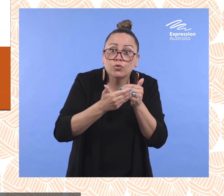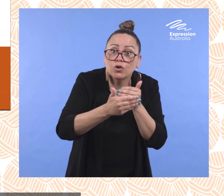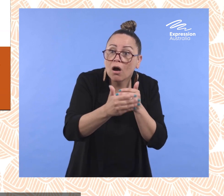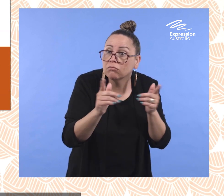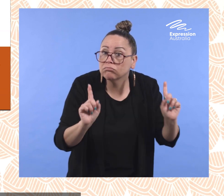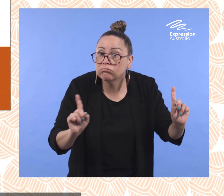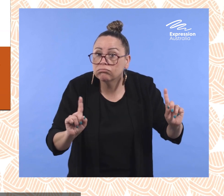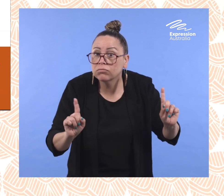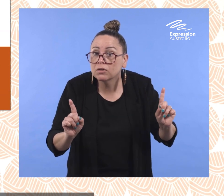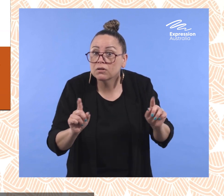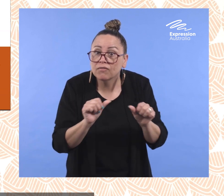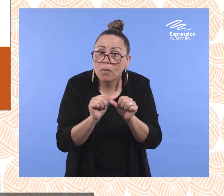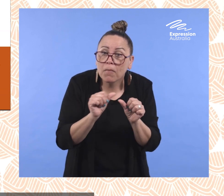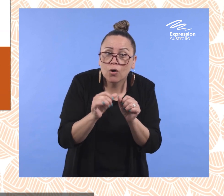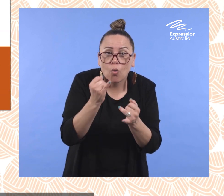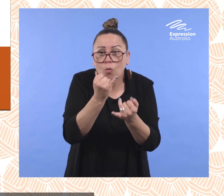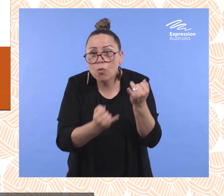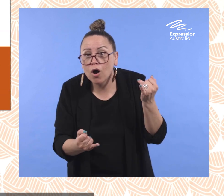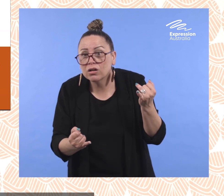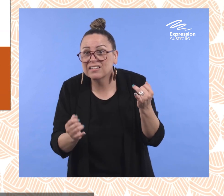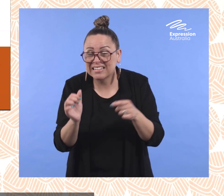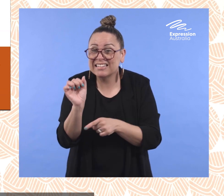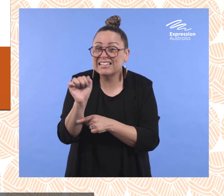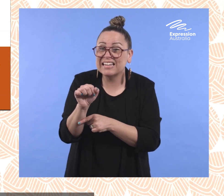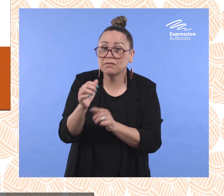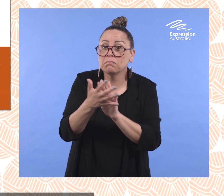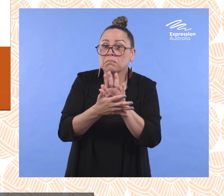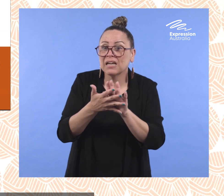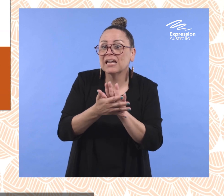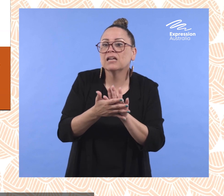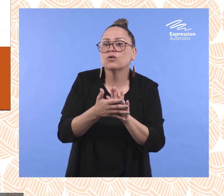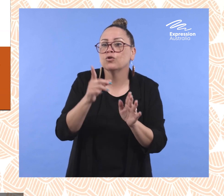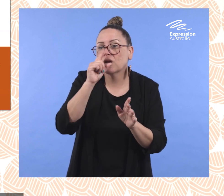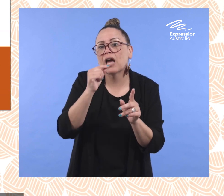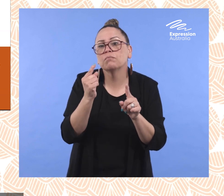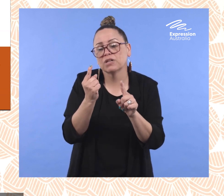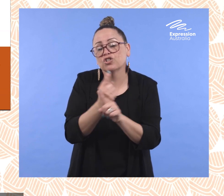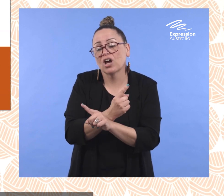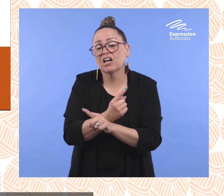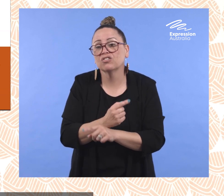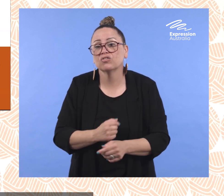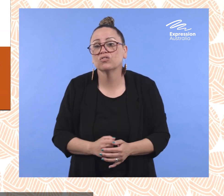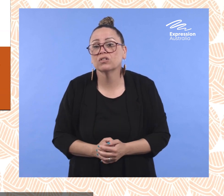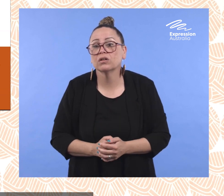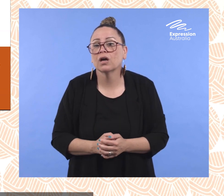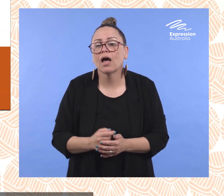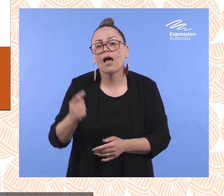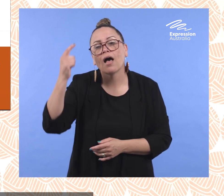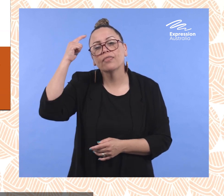worse? Yes, it does mean it could be changed. I mean, I think even in Annabelle Crabb's